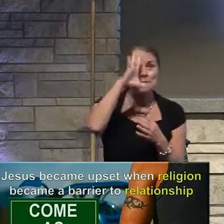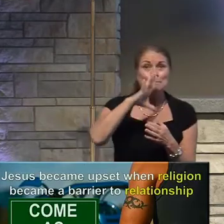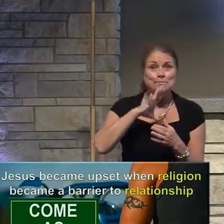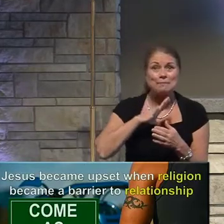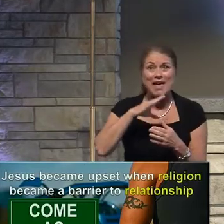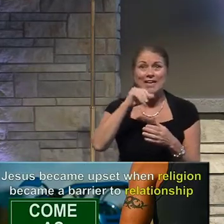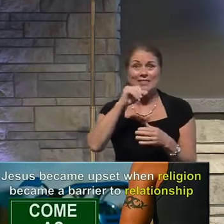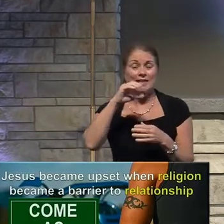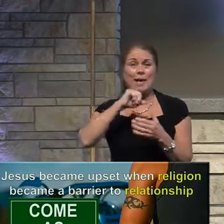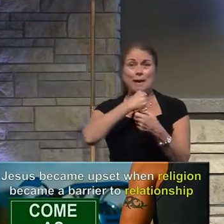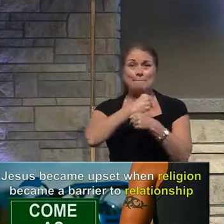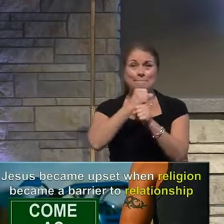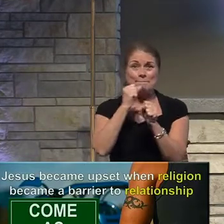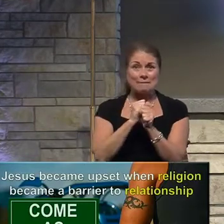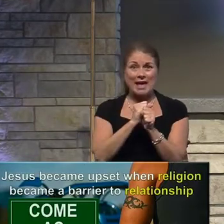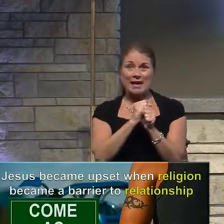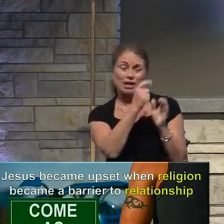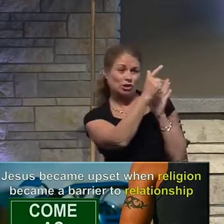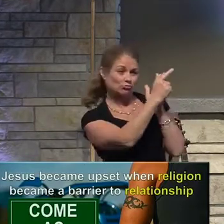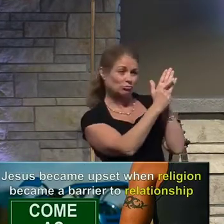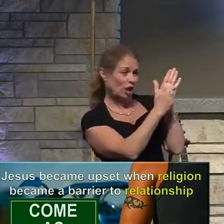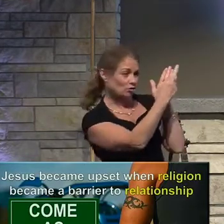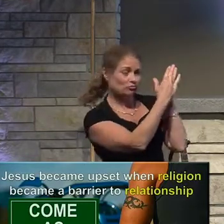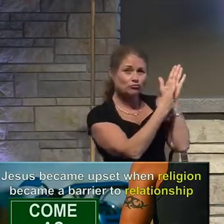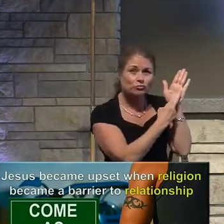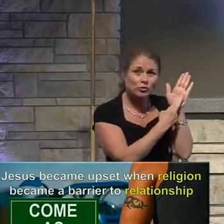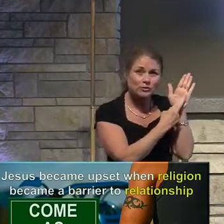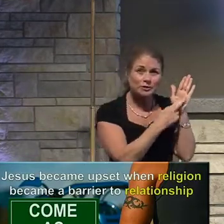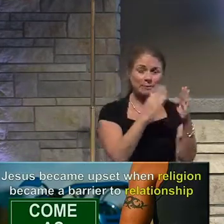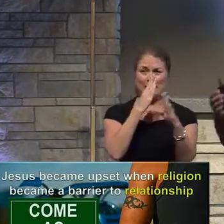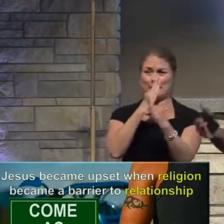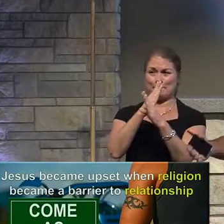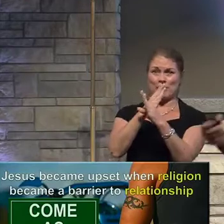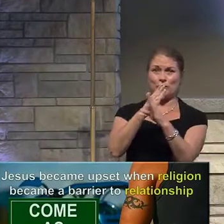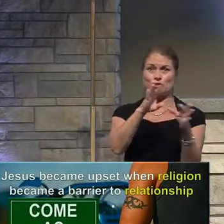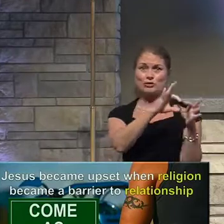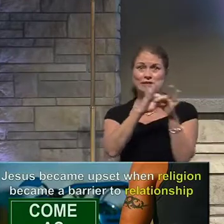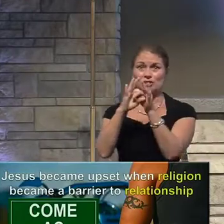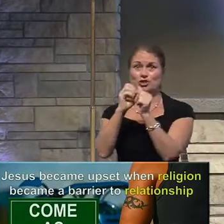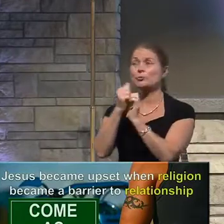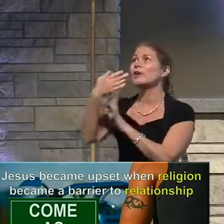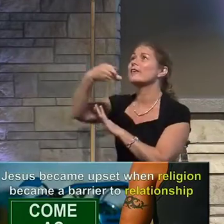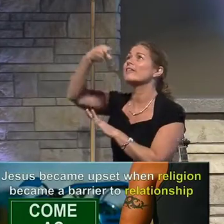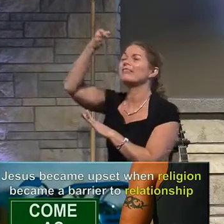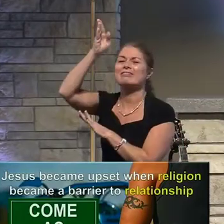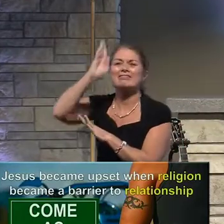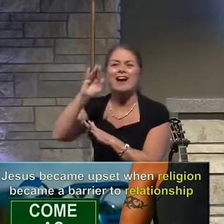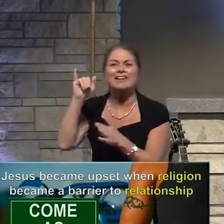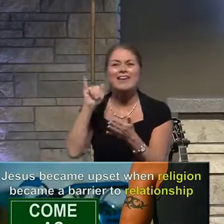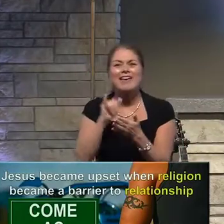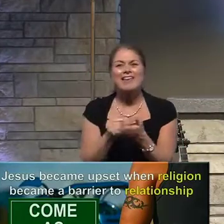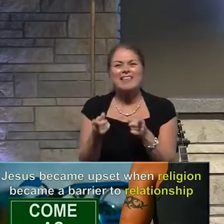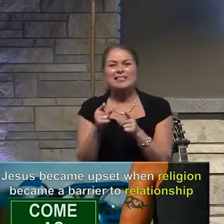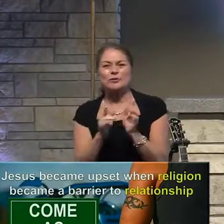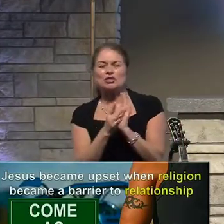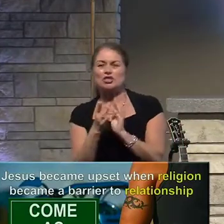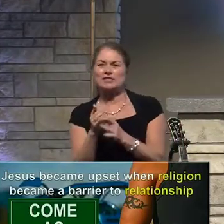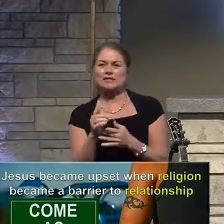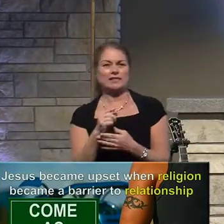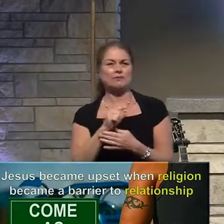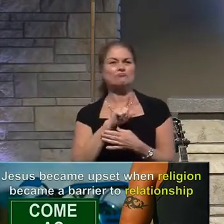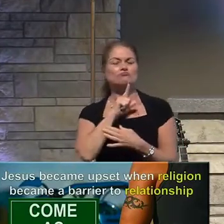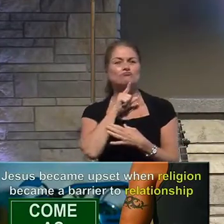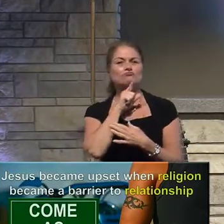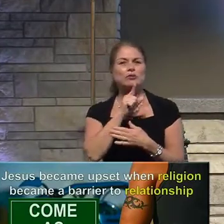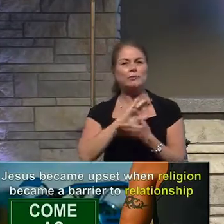man-made regulations became a barrier to a relationship with God. I mean, that's when Jesus became indignant. That's when